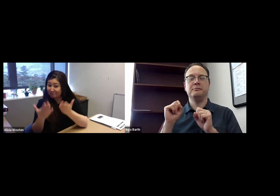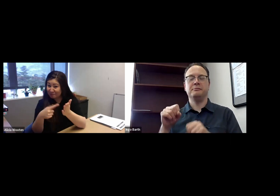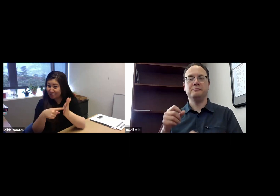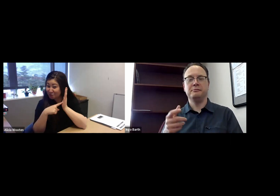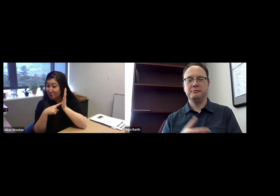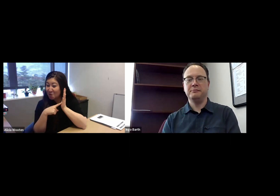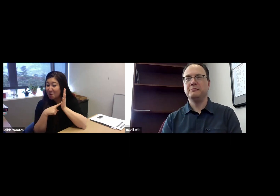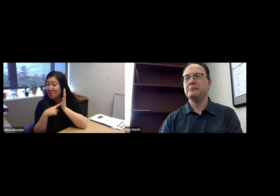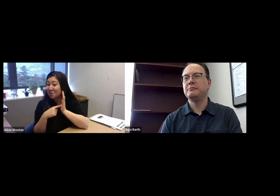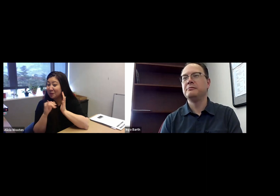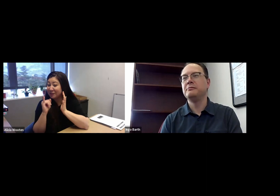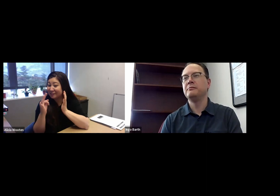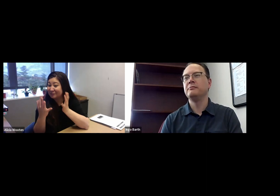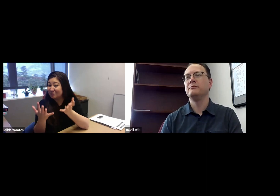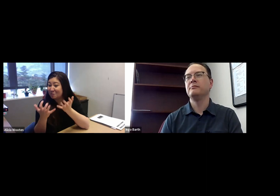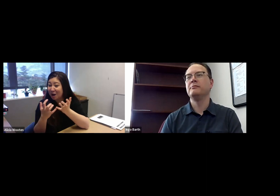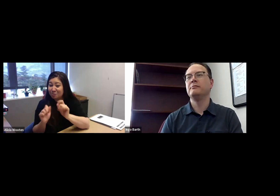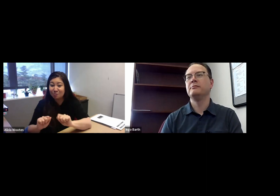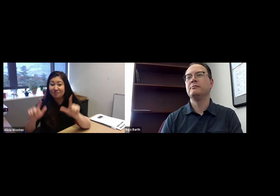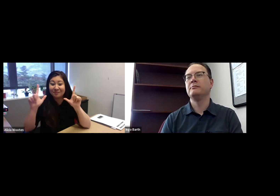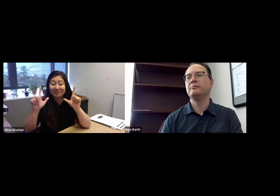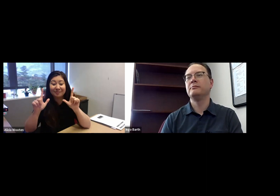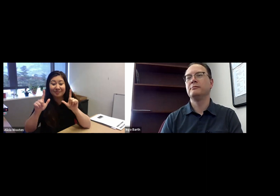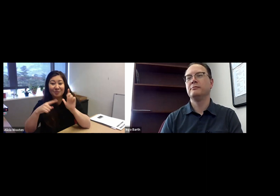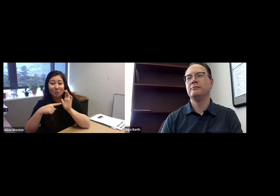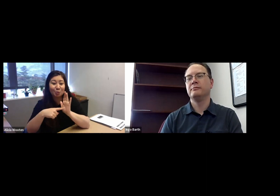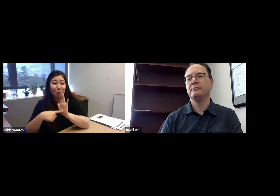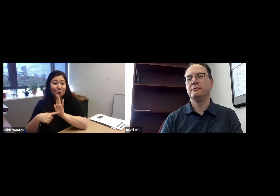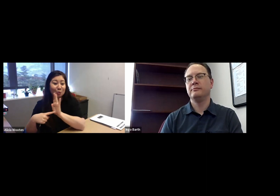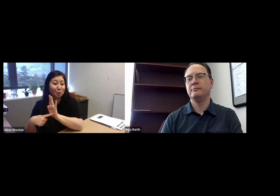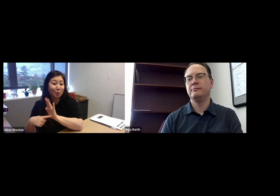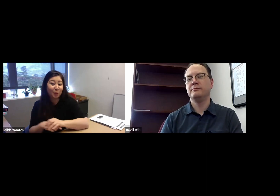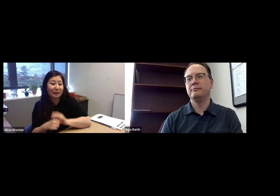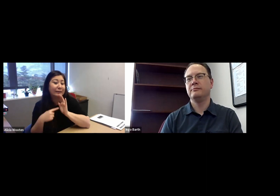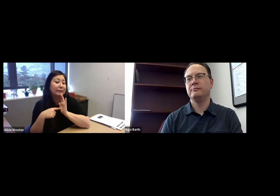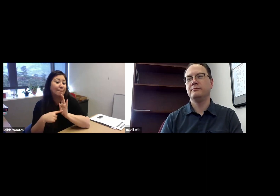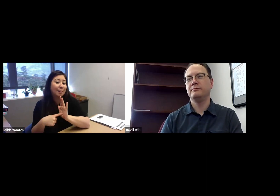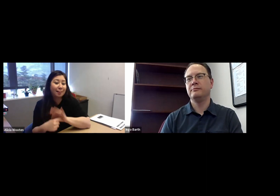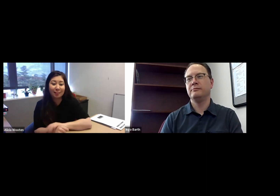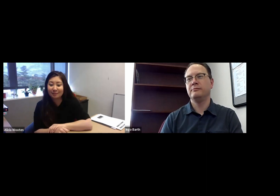Audrey, is that what you mean? Could Yes, you come up and show us?